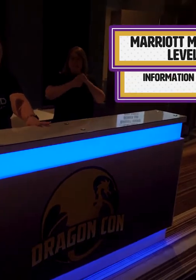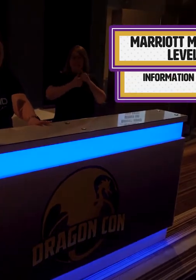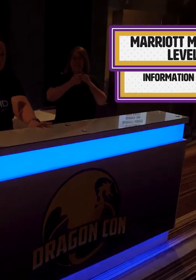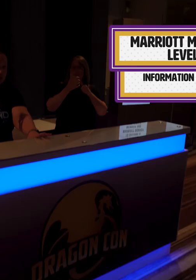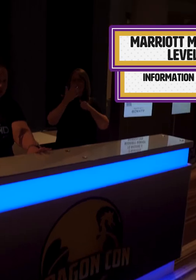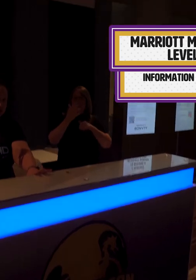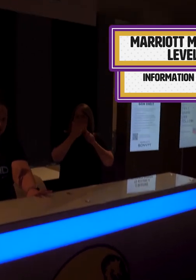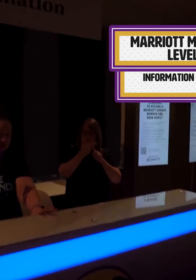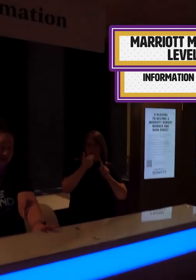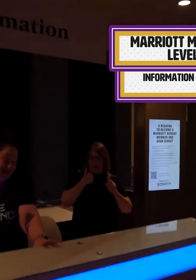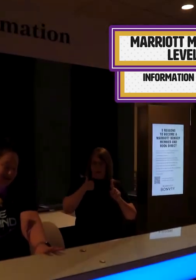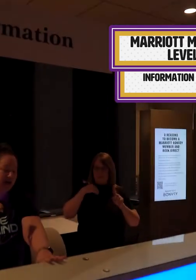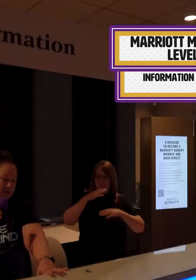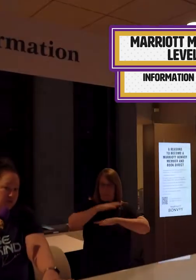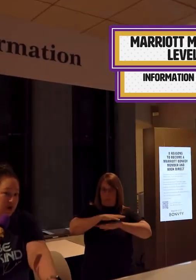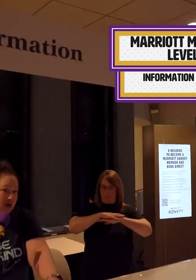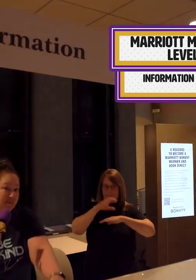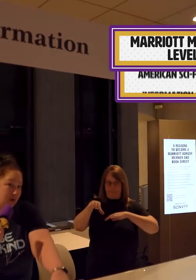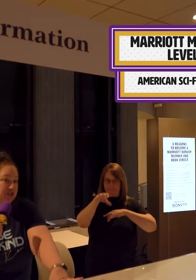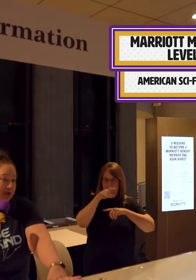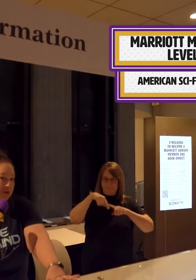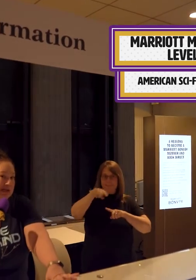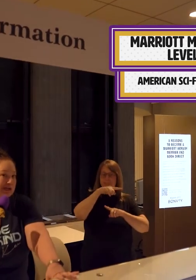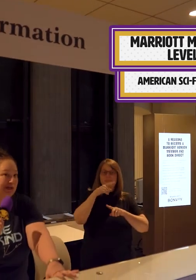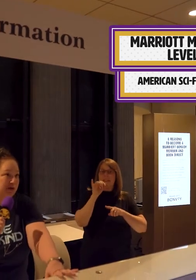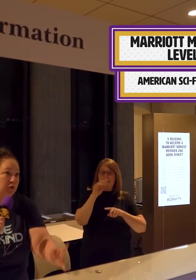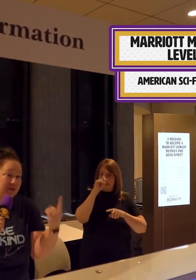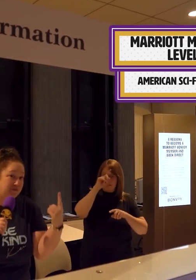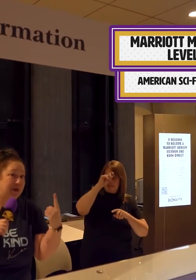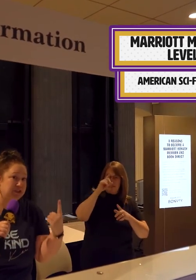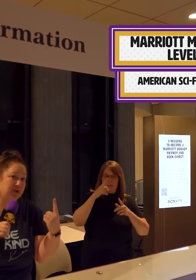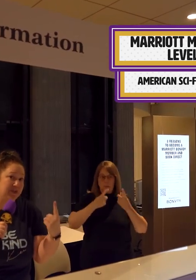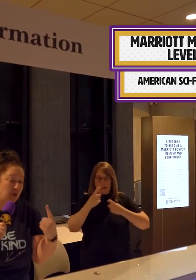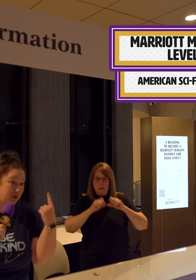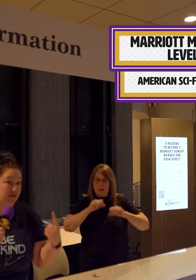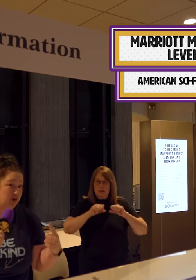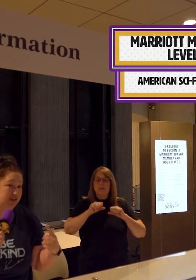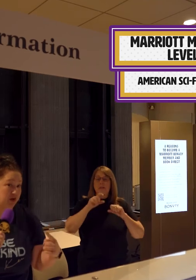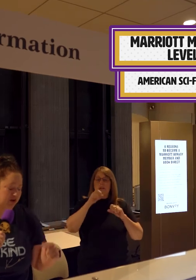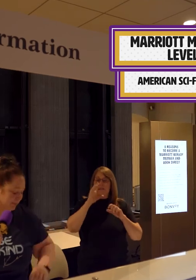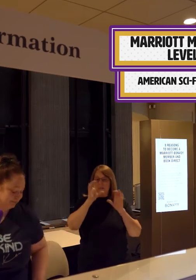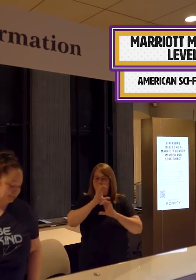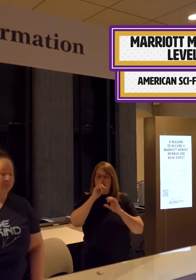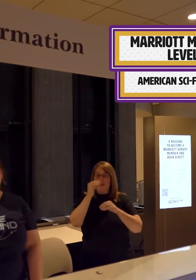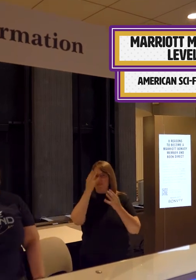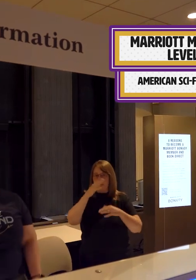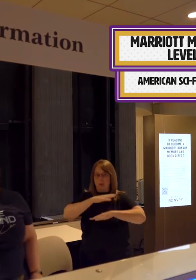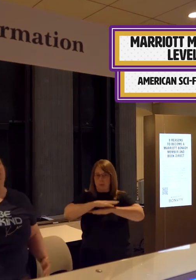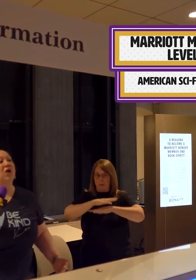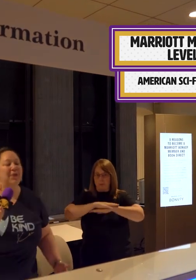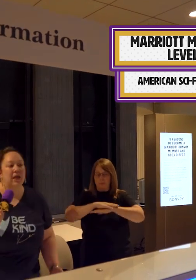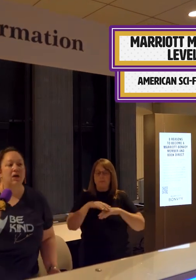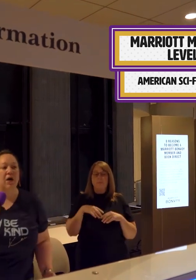5 host hotels here at Dragon Con. So if you ever have a question, just look for the information booth at whatever hotel you're in.